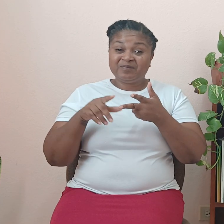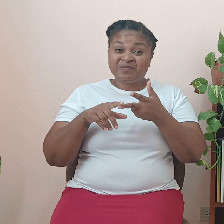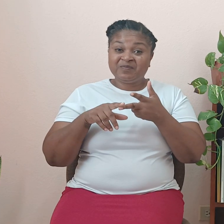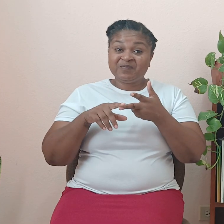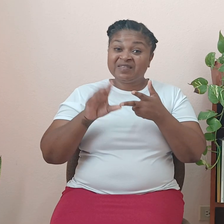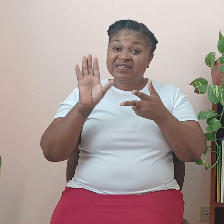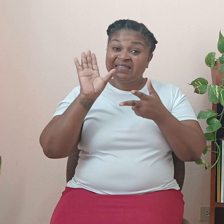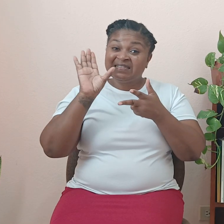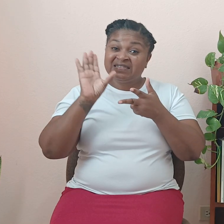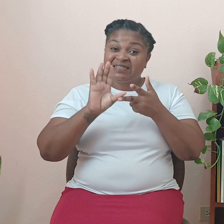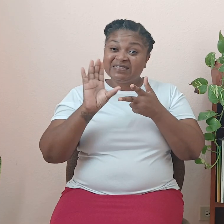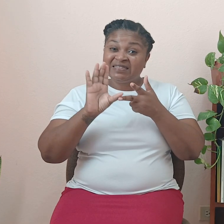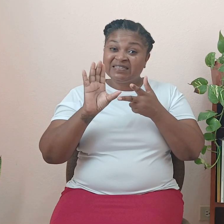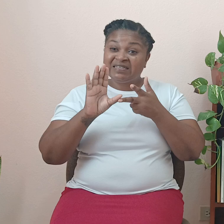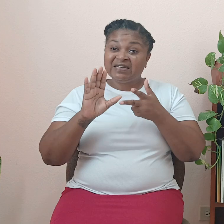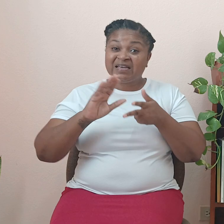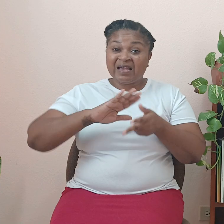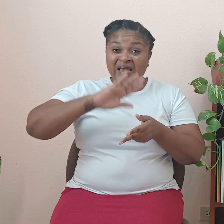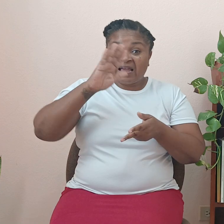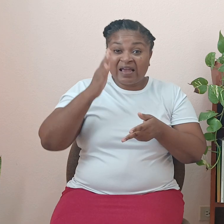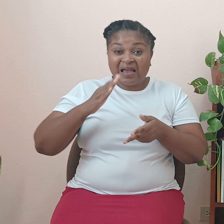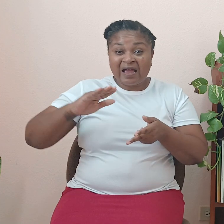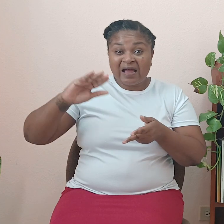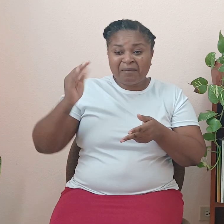C. His camels were stolen.